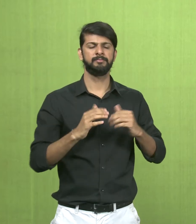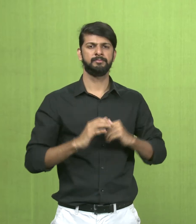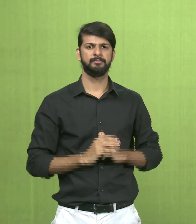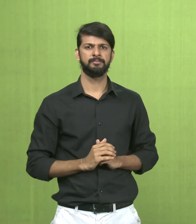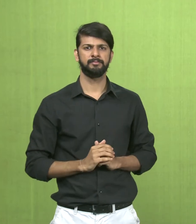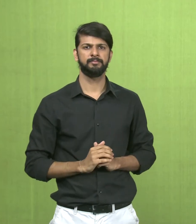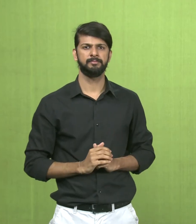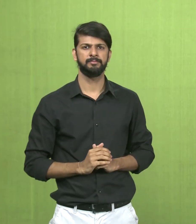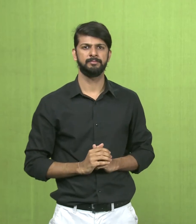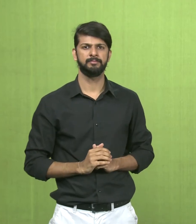available at home.